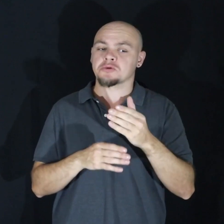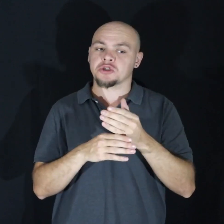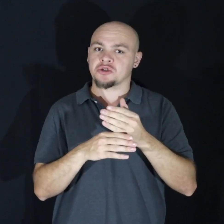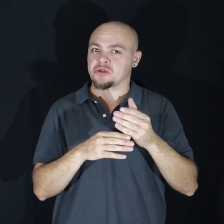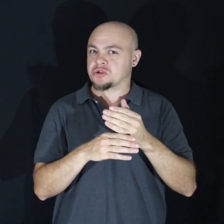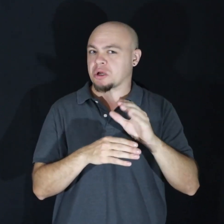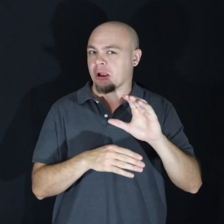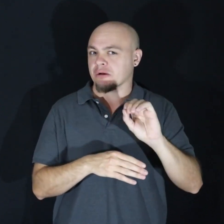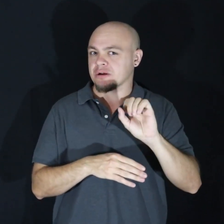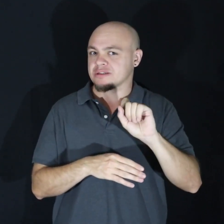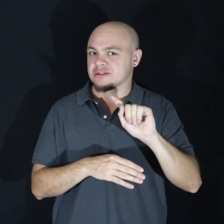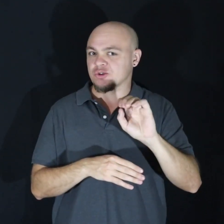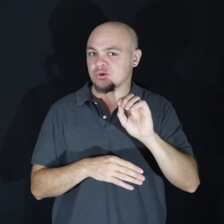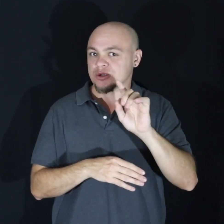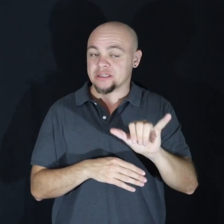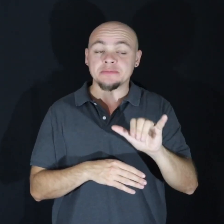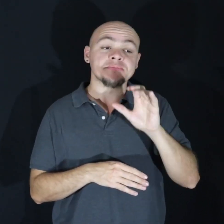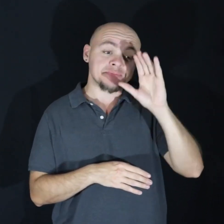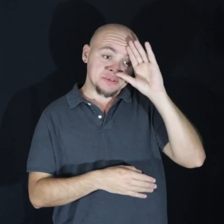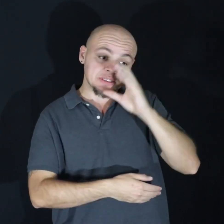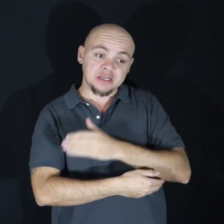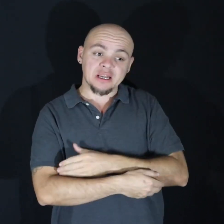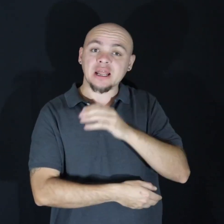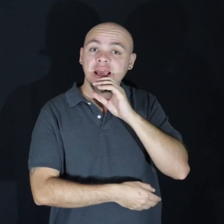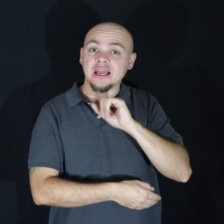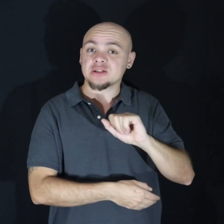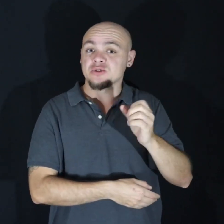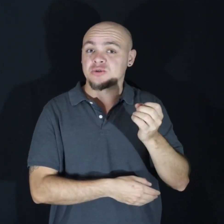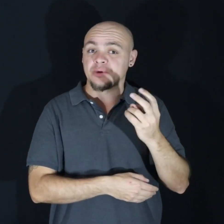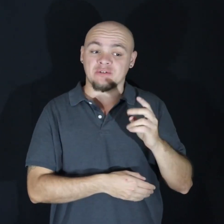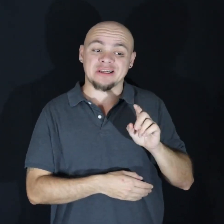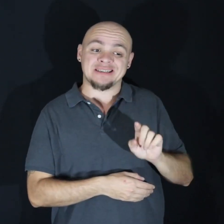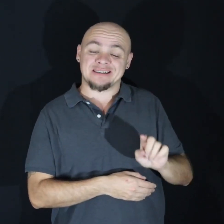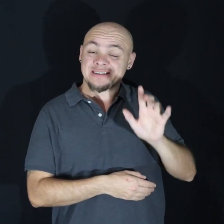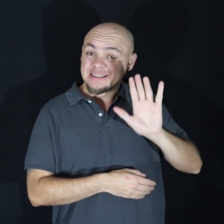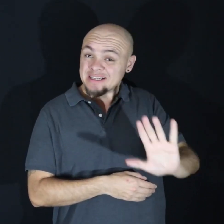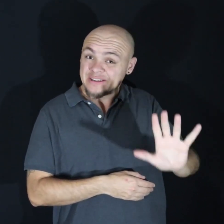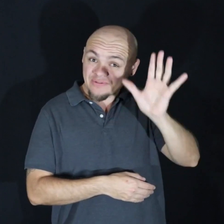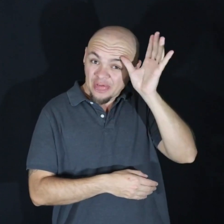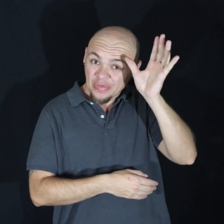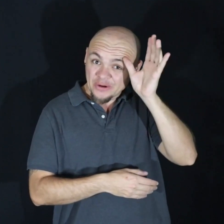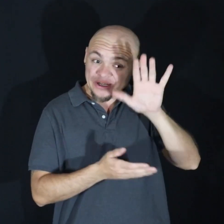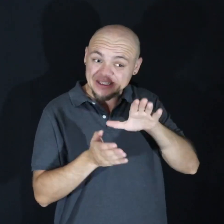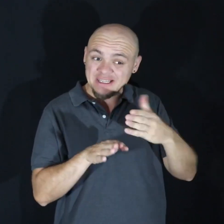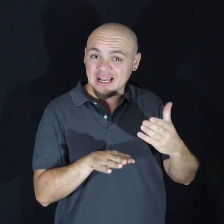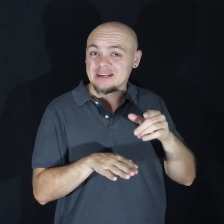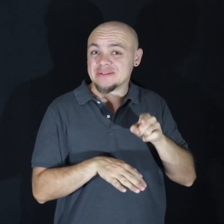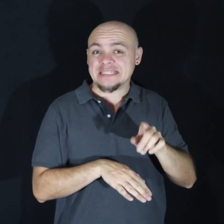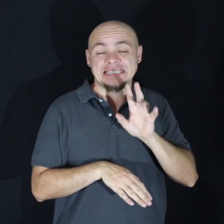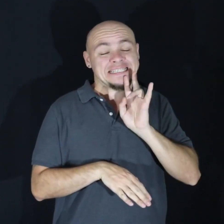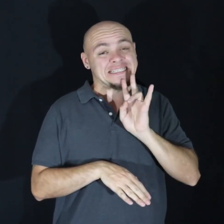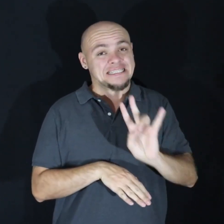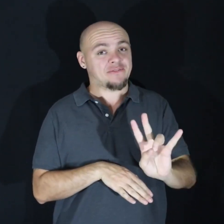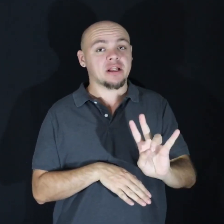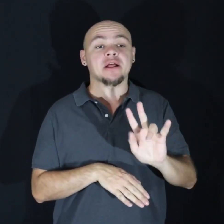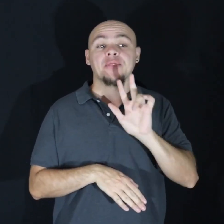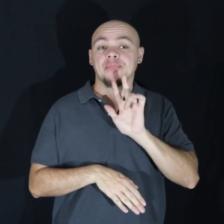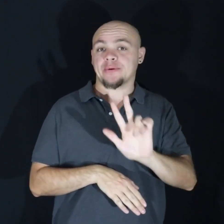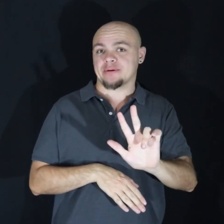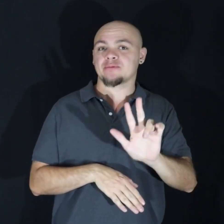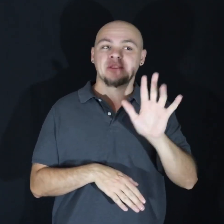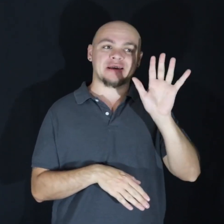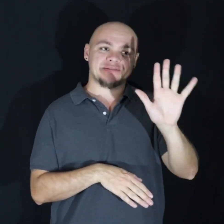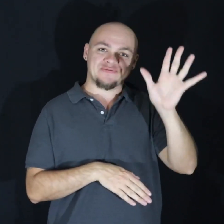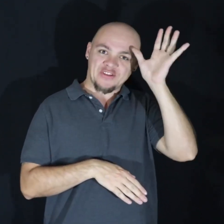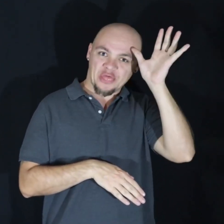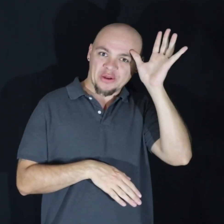father. My 12-year-old son sadly lost his father to suicide when he was just 7, and my 3-year-old is being raised at home with his father